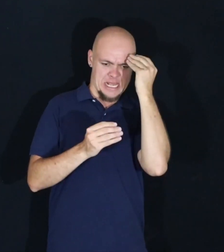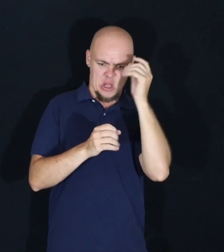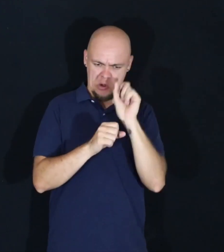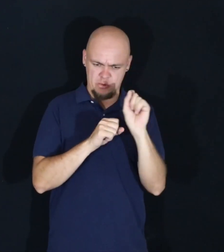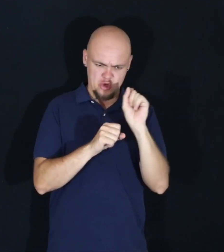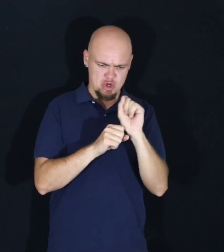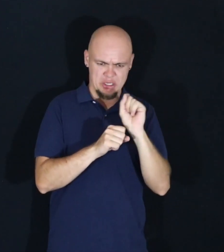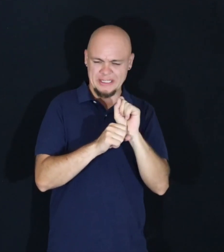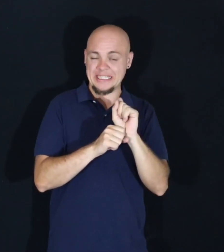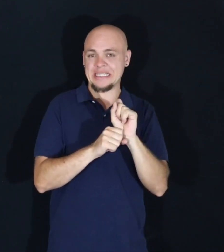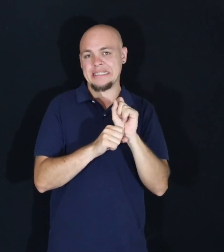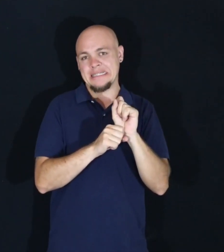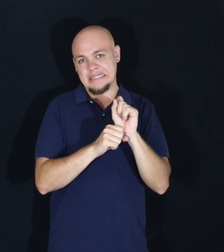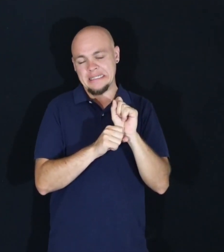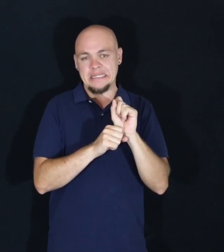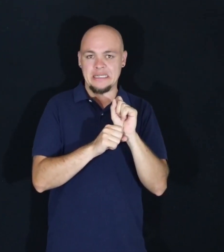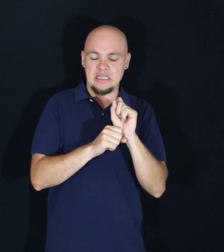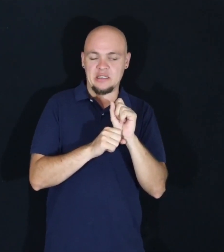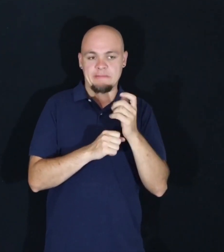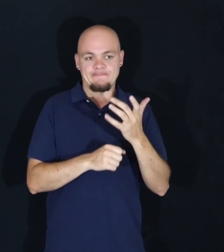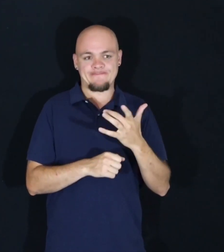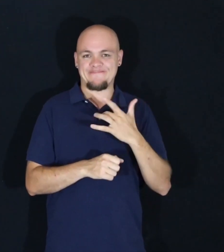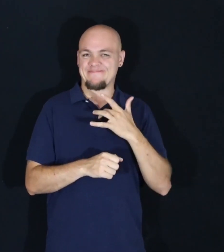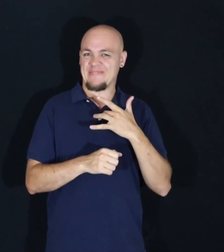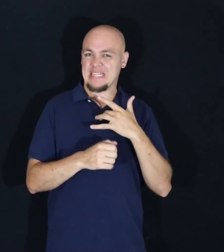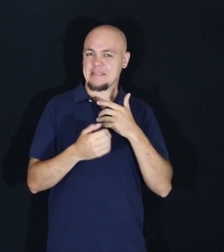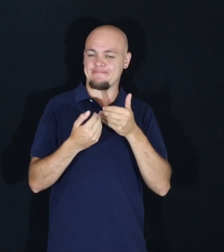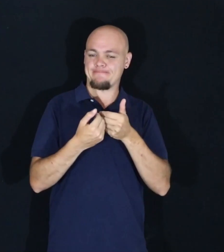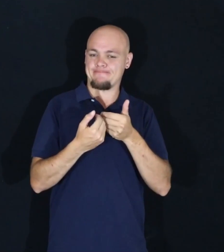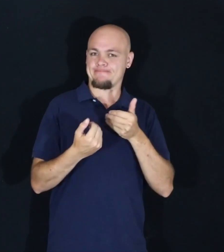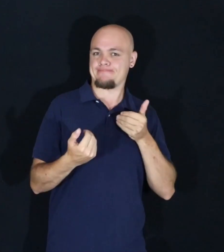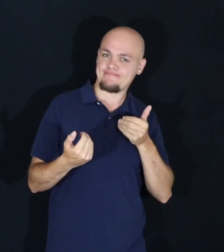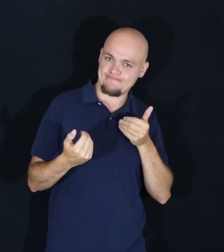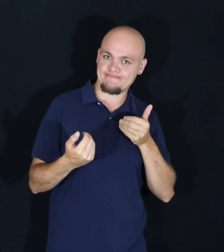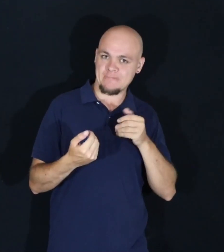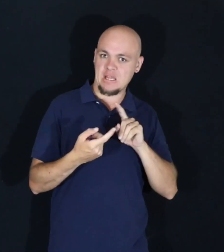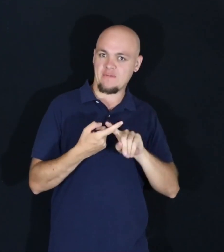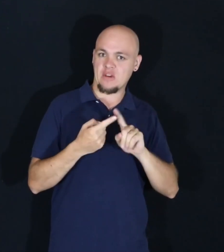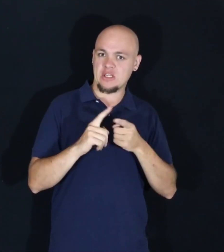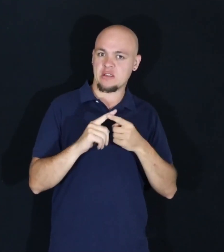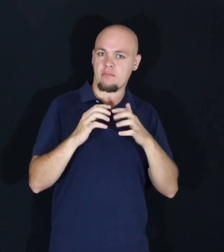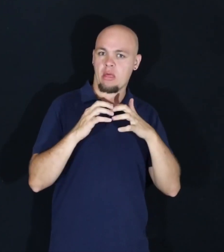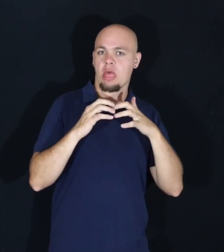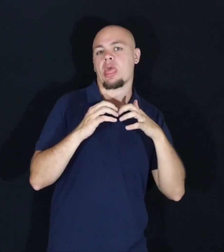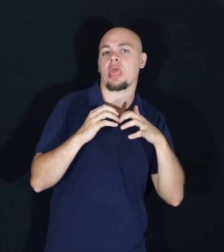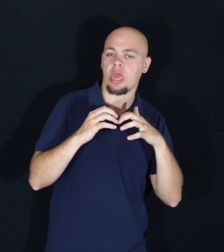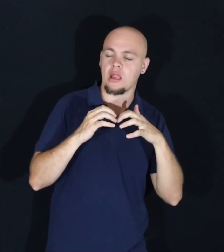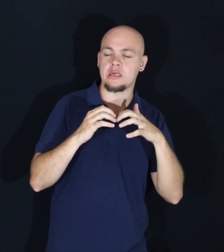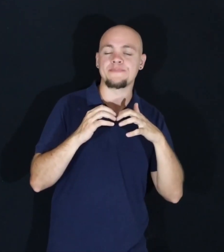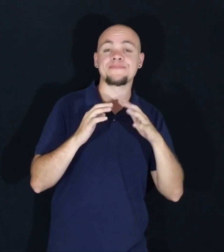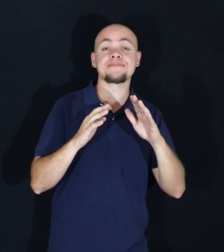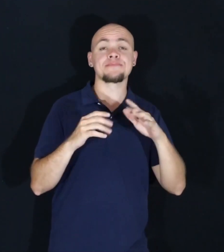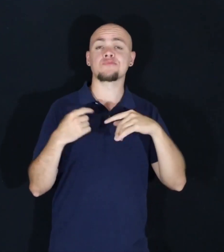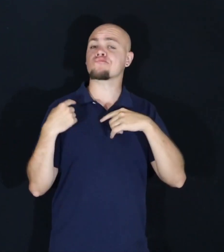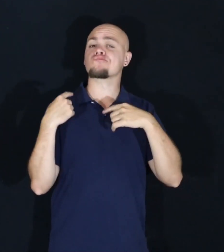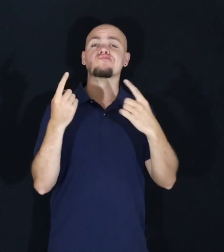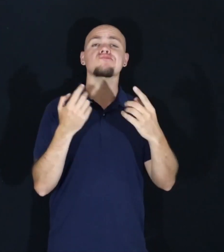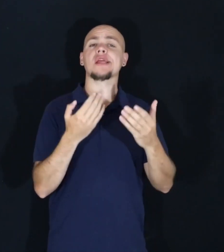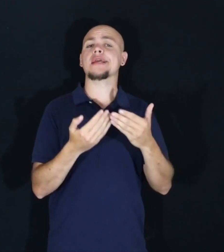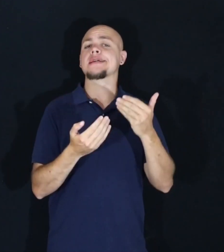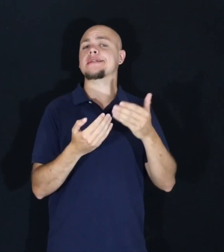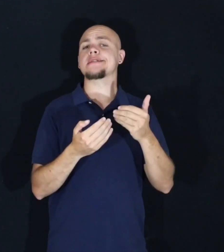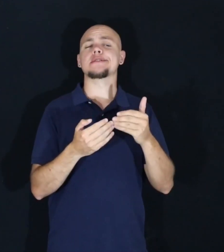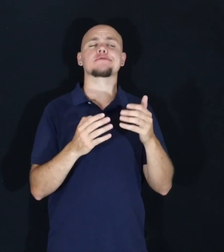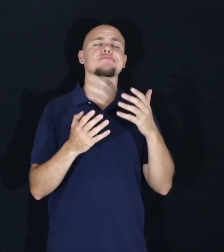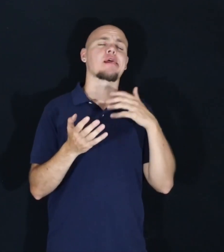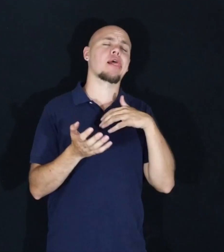pronouns created a divide between our friendship. Our friendship had always been an easygoing one,